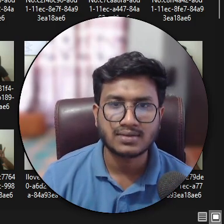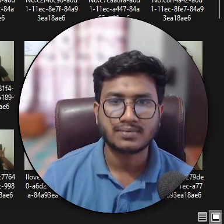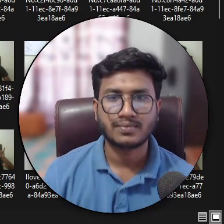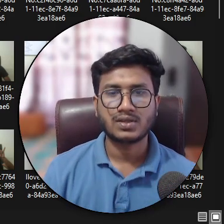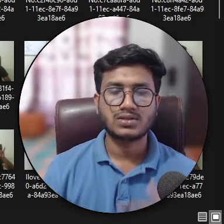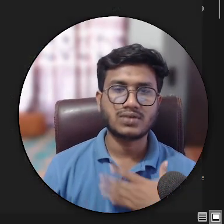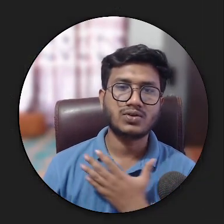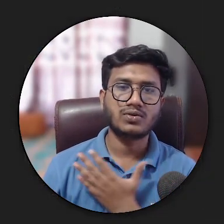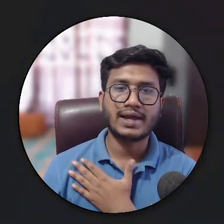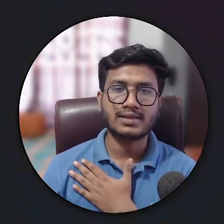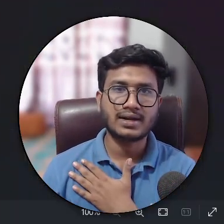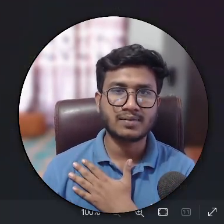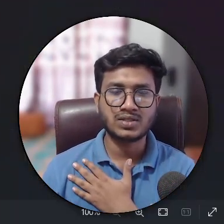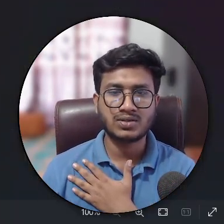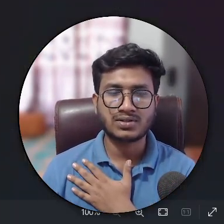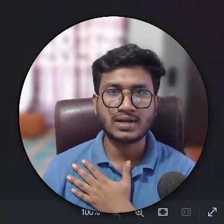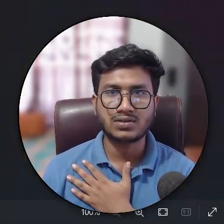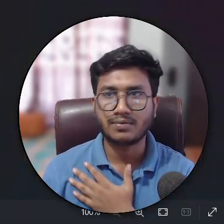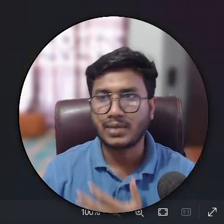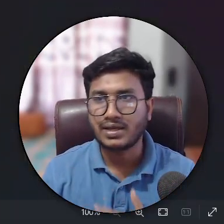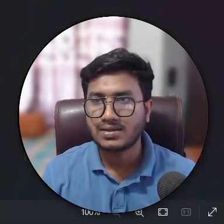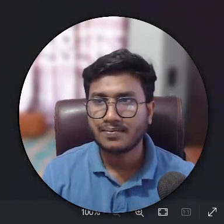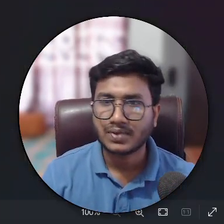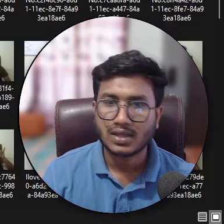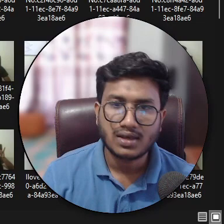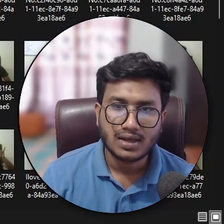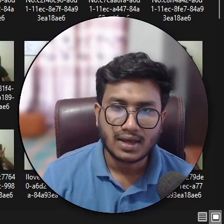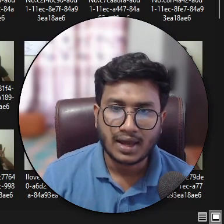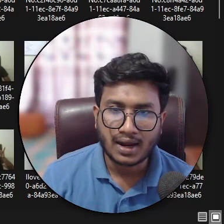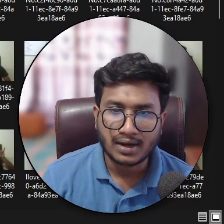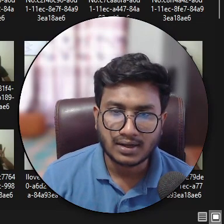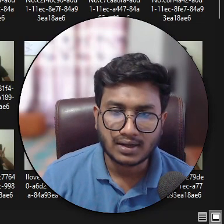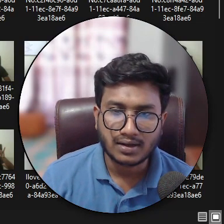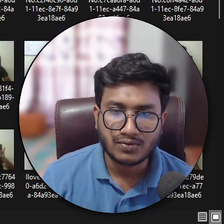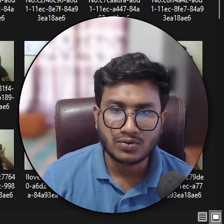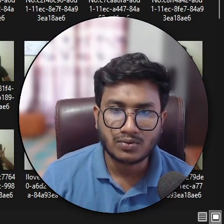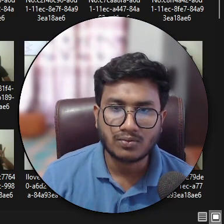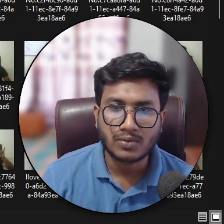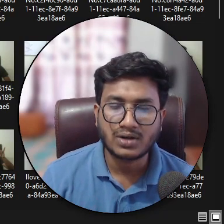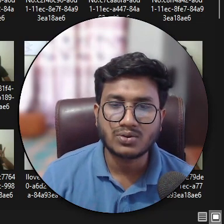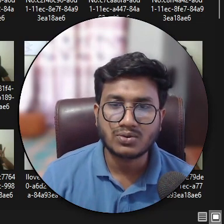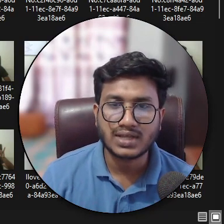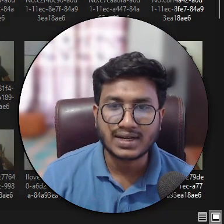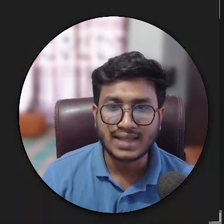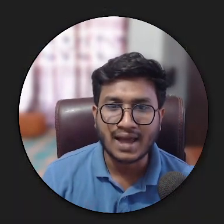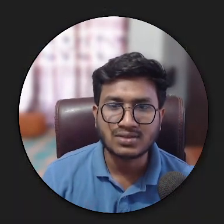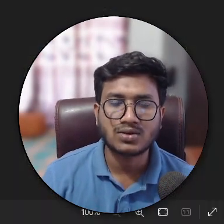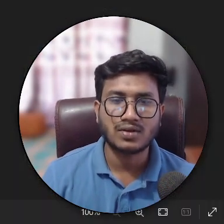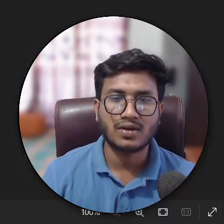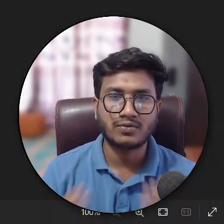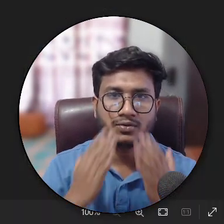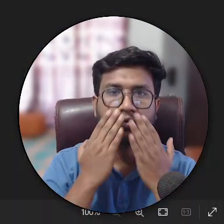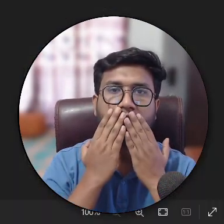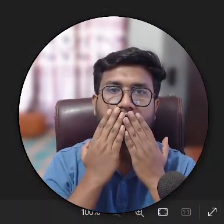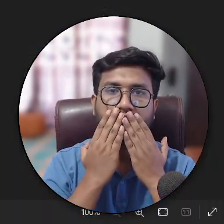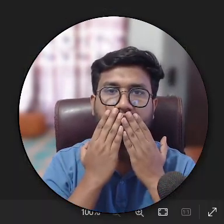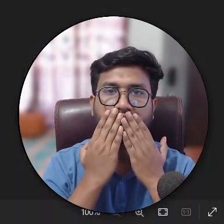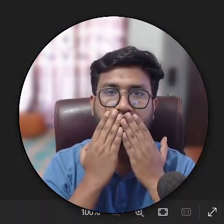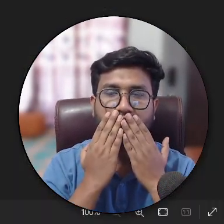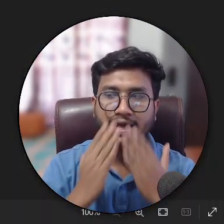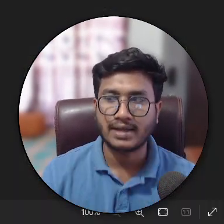is the please. So if you do like that, that means you are trying to say please. And if you want to say thanks, so you have